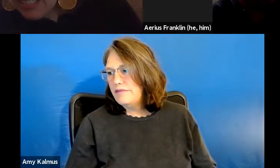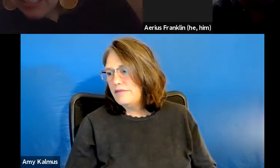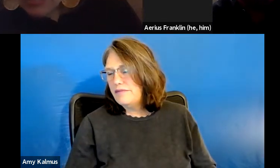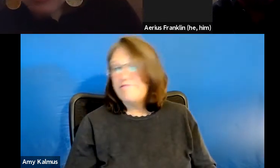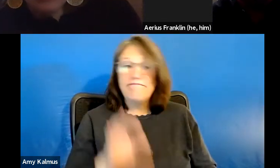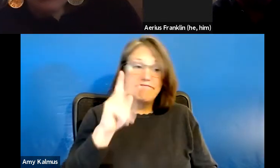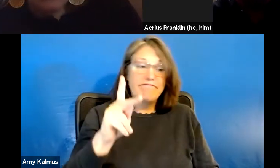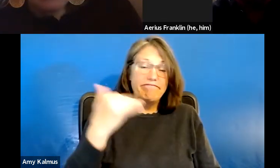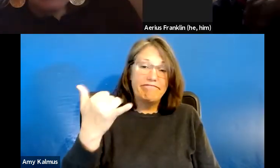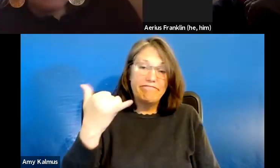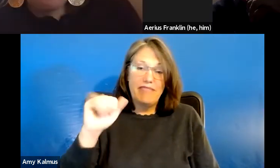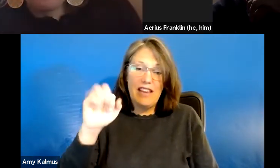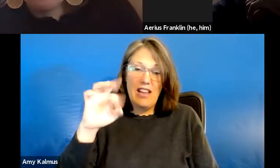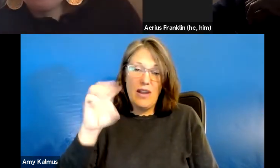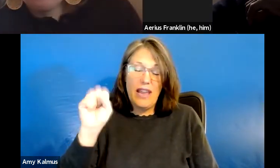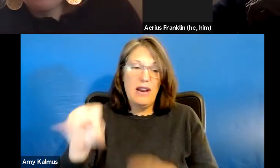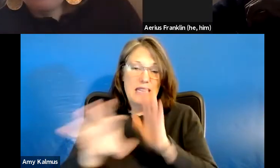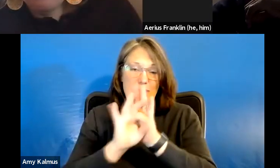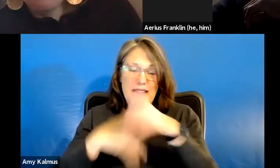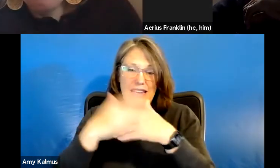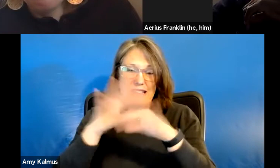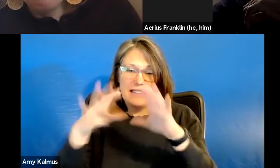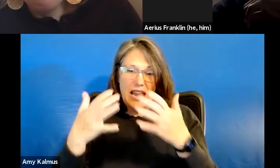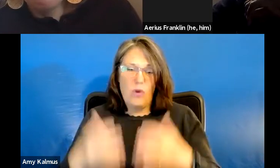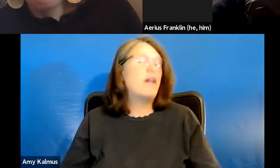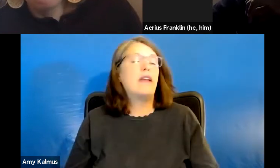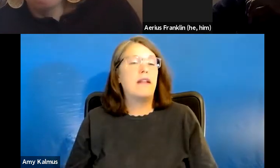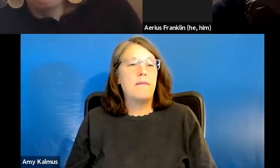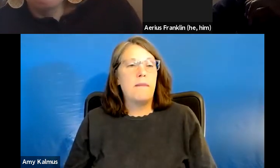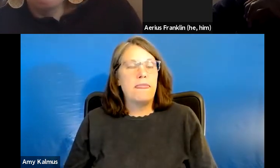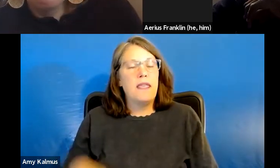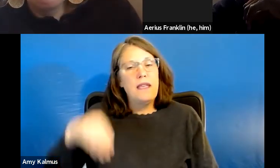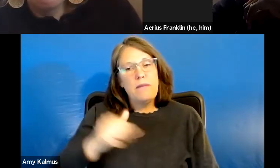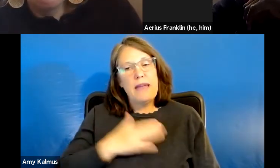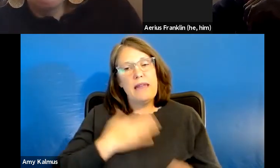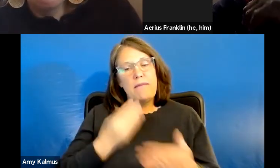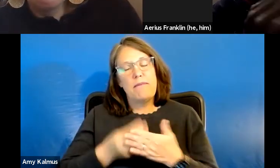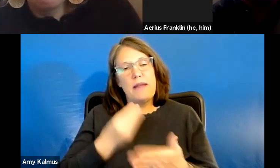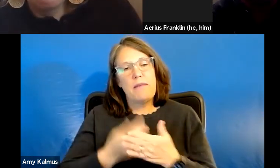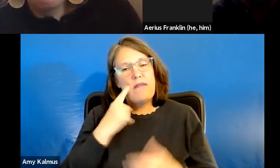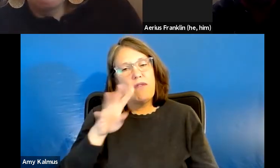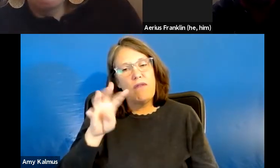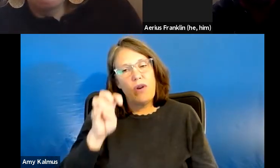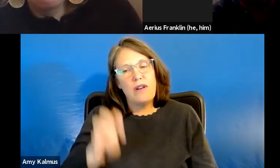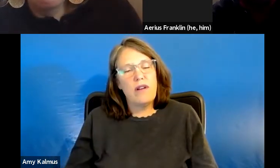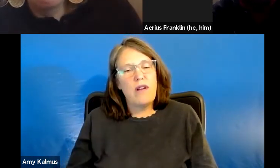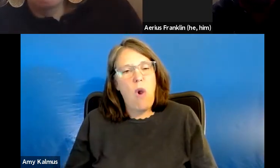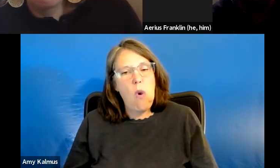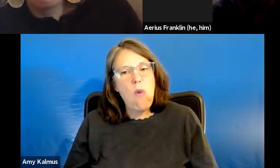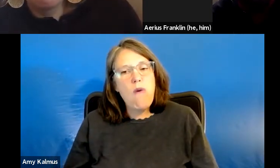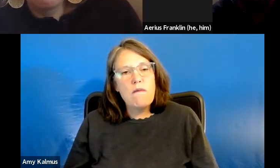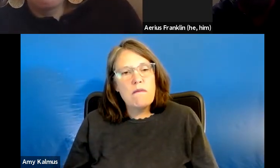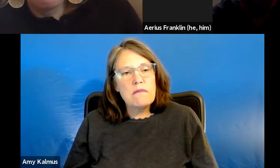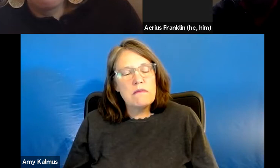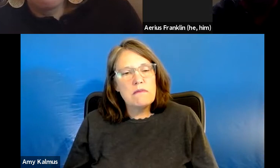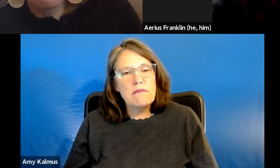All right, so Arius, you get to pick the next category. Spending my money for 400. Okie dokie.